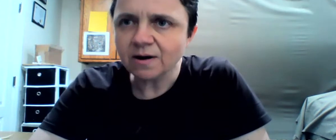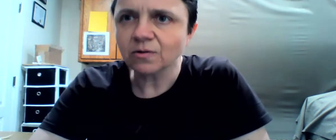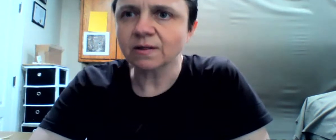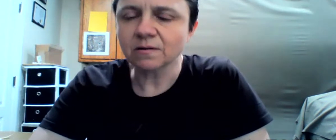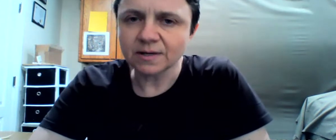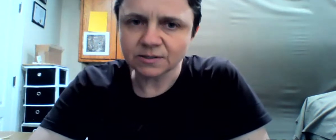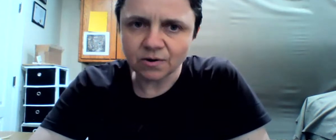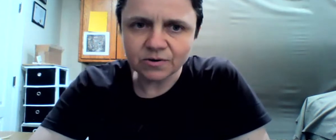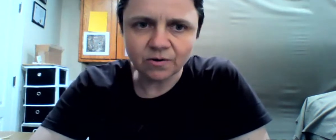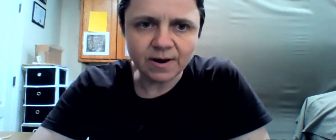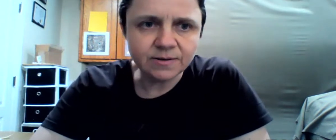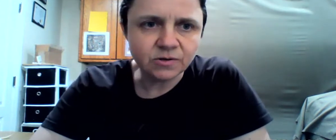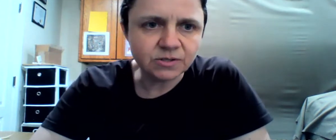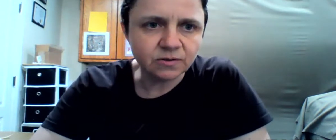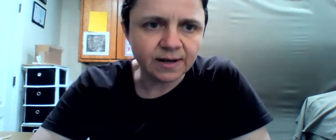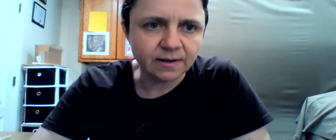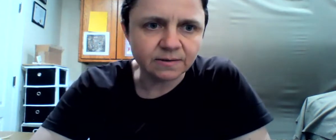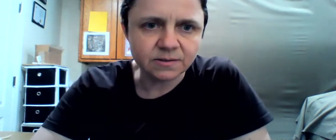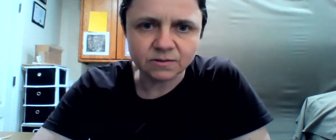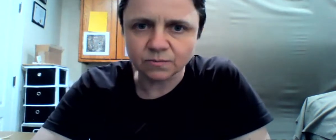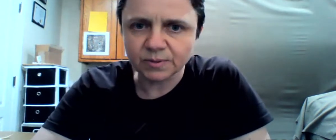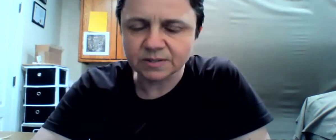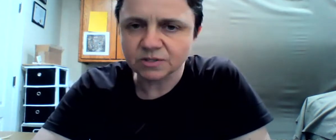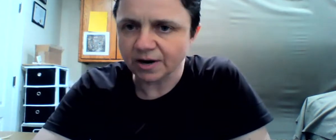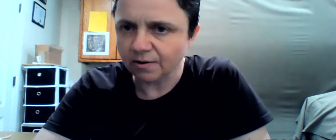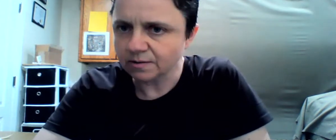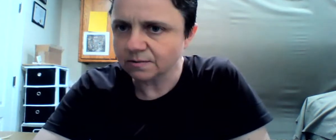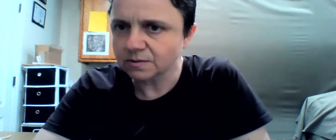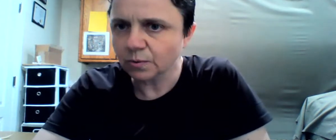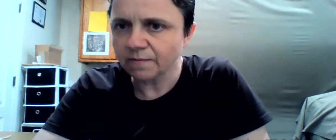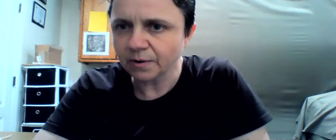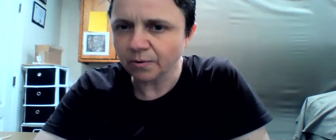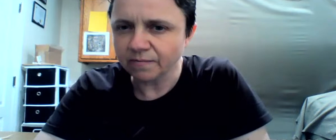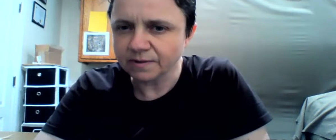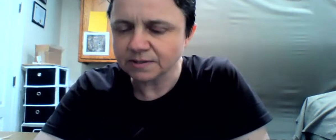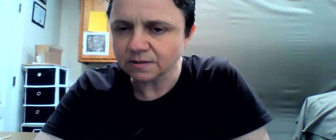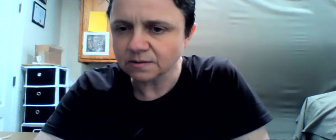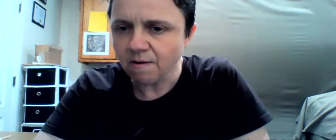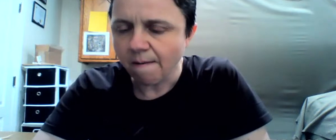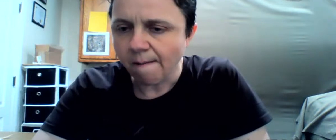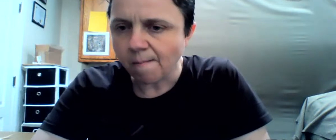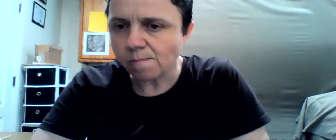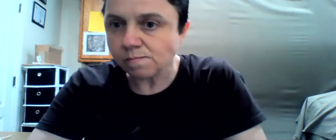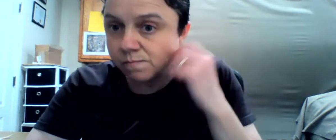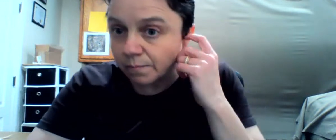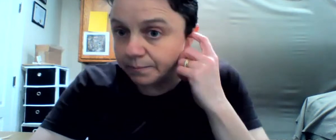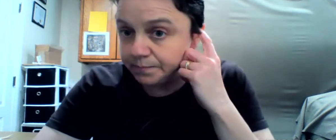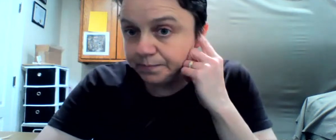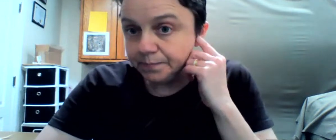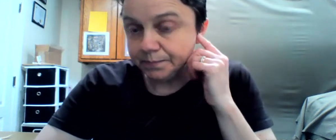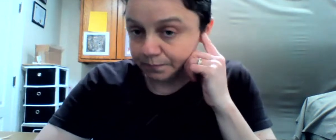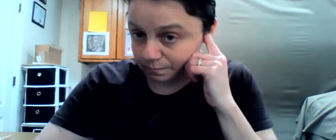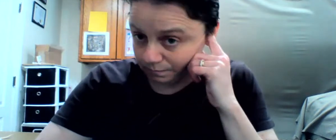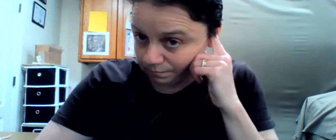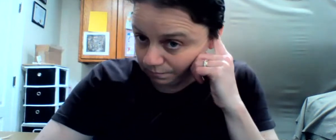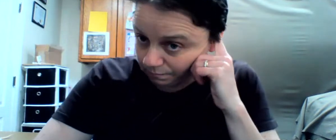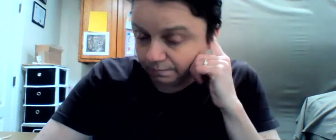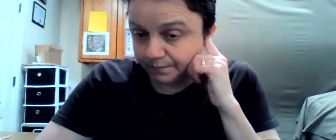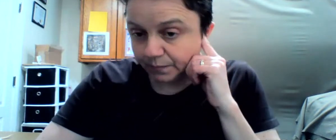are you okay to look at the lesson on your end, or do you like Yeah, no, that's fine. share it? It's whatever your preference is. Yeah, I'll just look on my